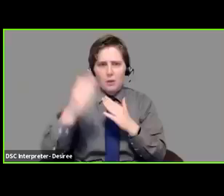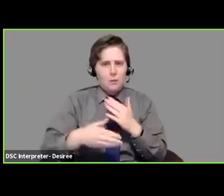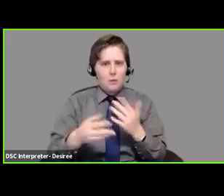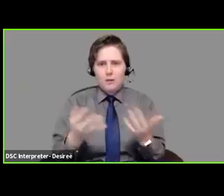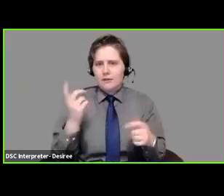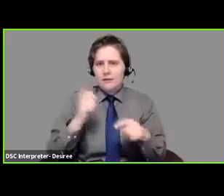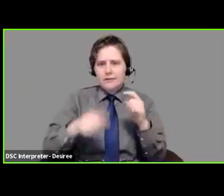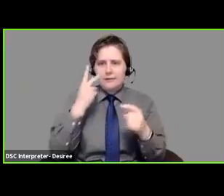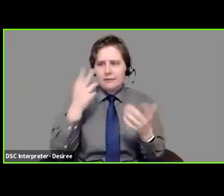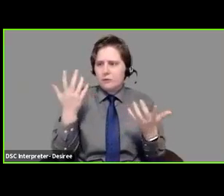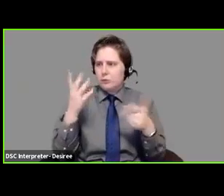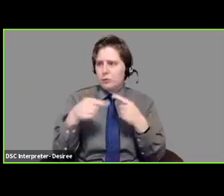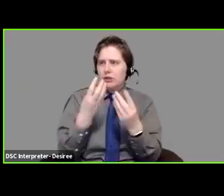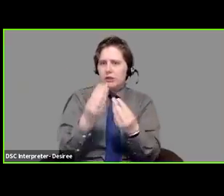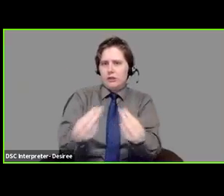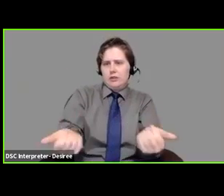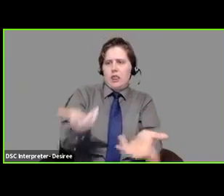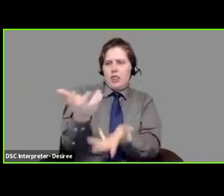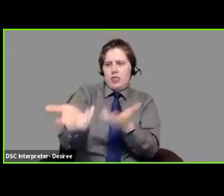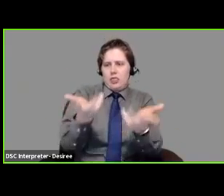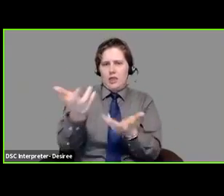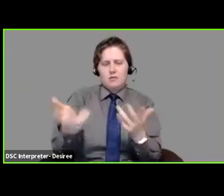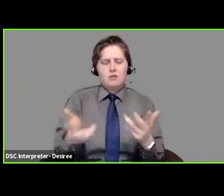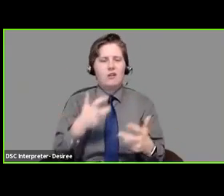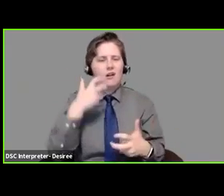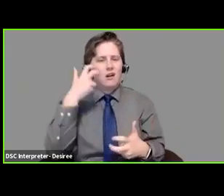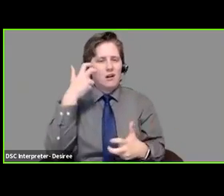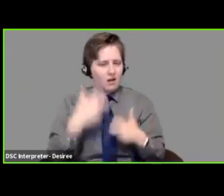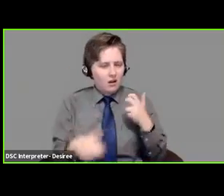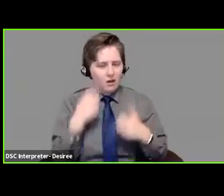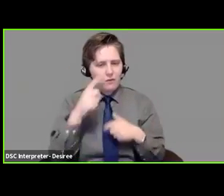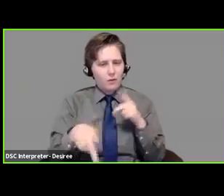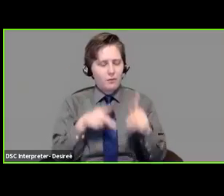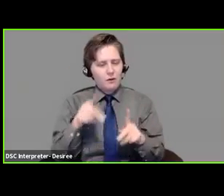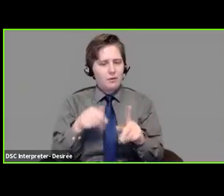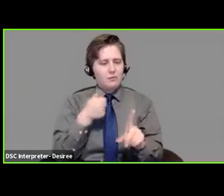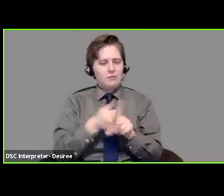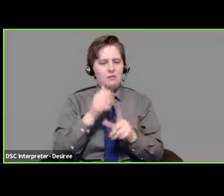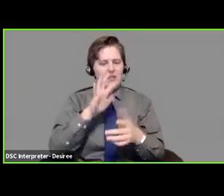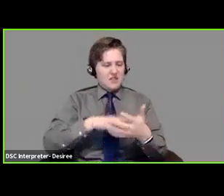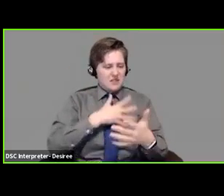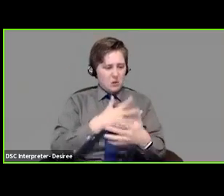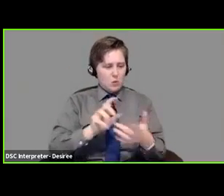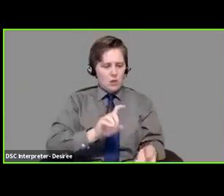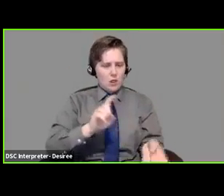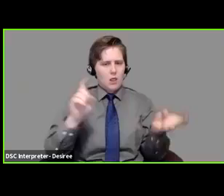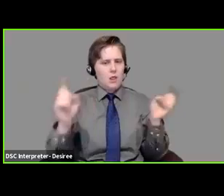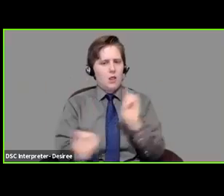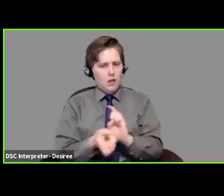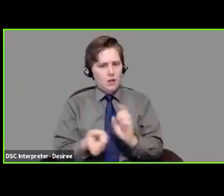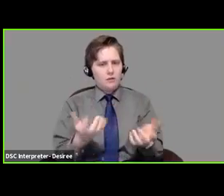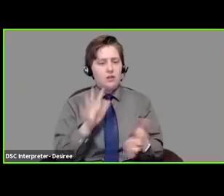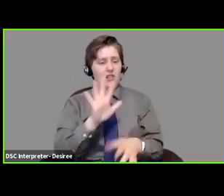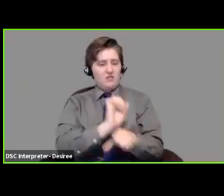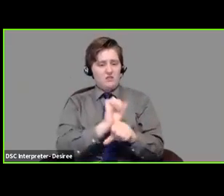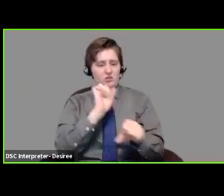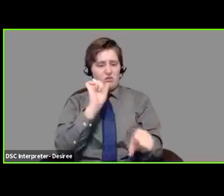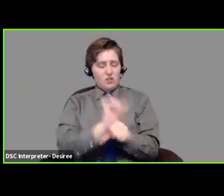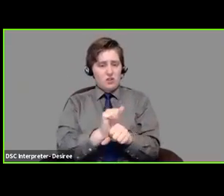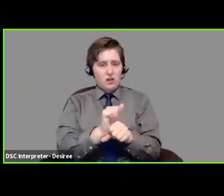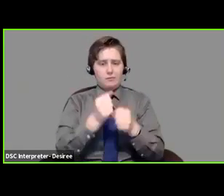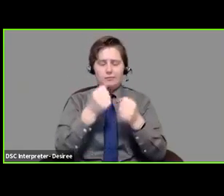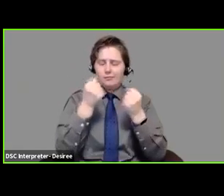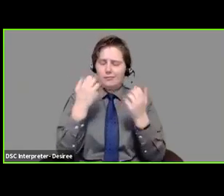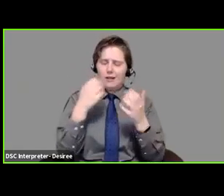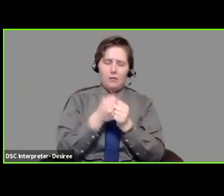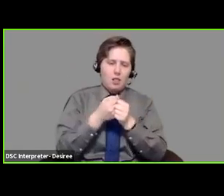And so it really makes it really difficult for people whose schedules have been changed. Their jobs many have